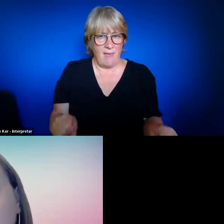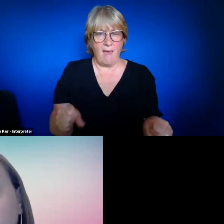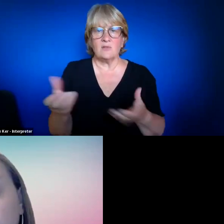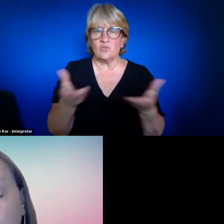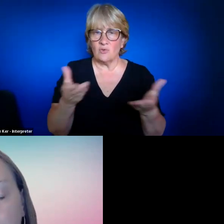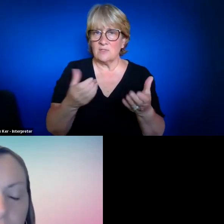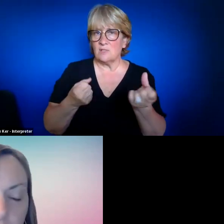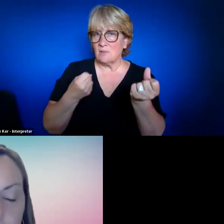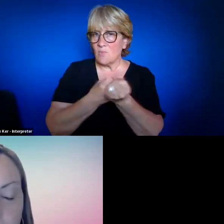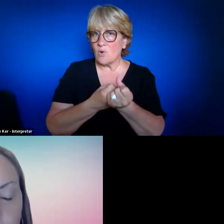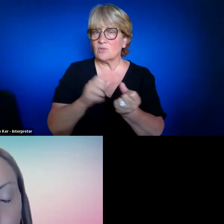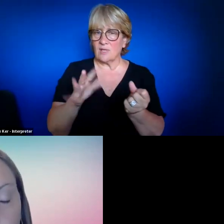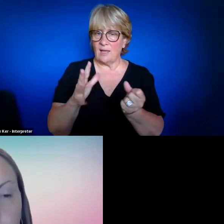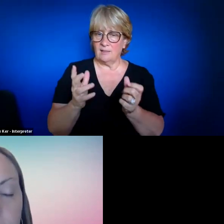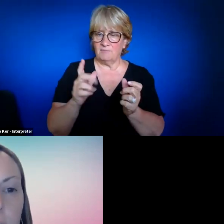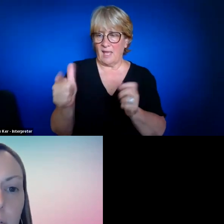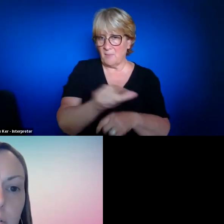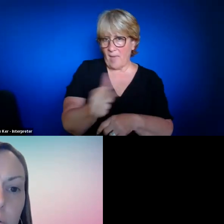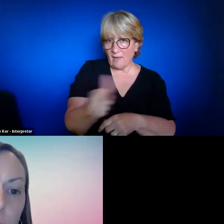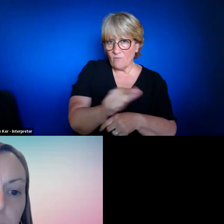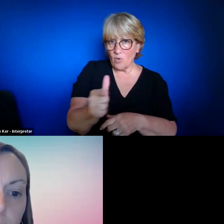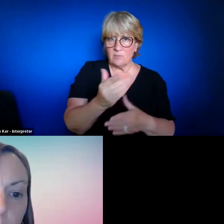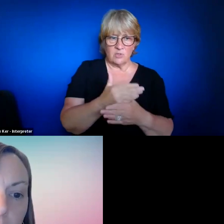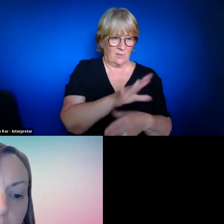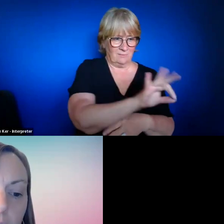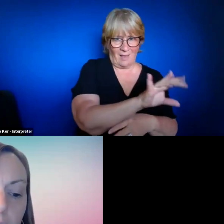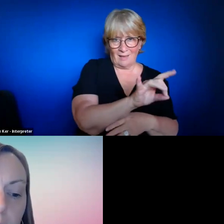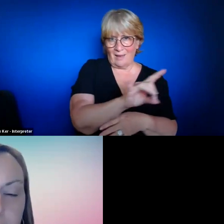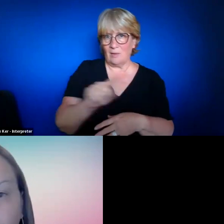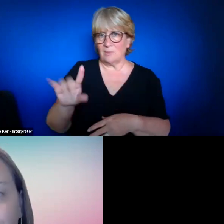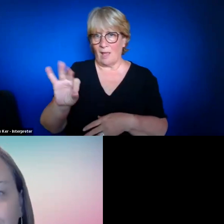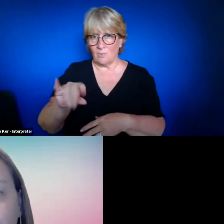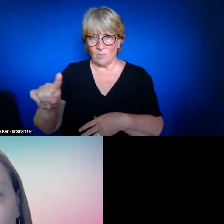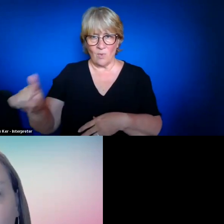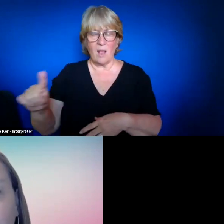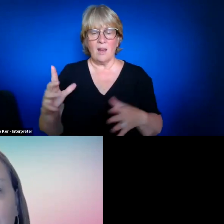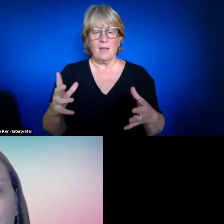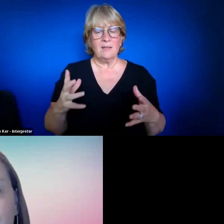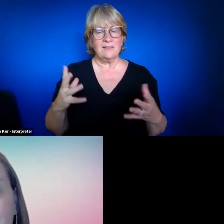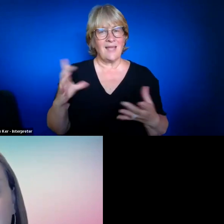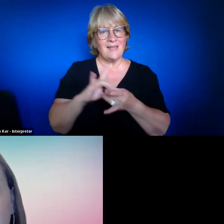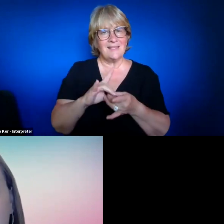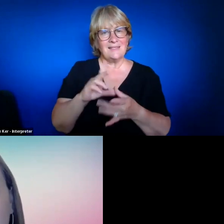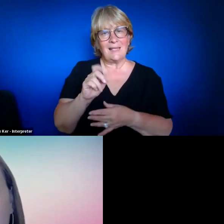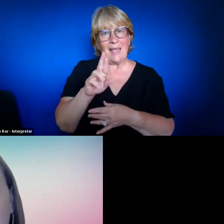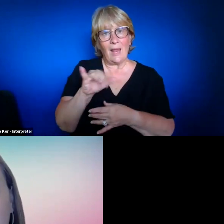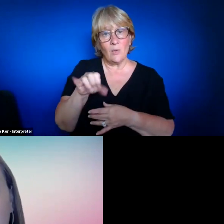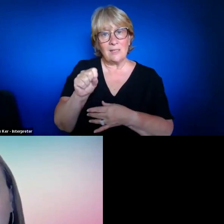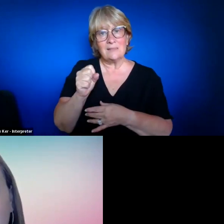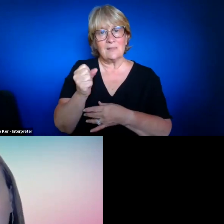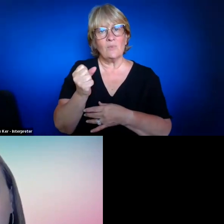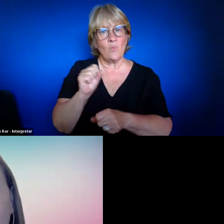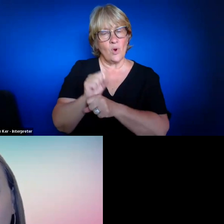services and supports are kind of handed back and forth between those two groups. So that ties into Carrie's work about some of